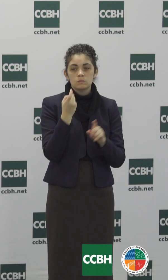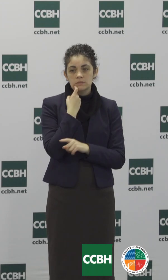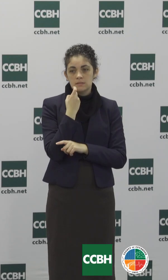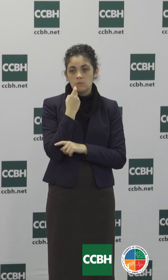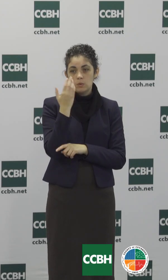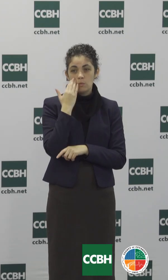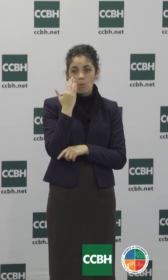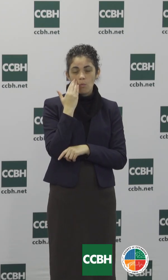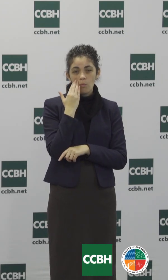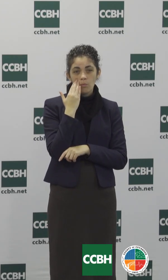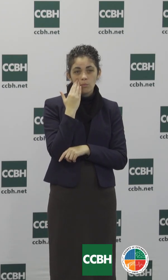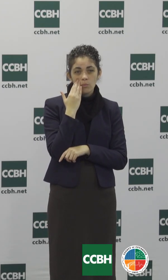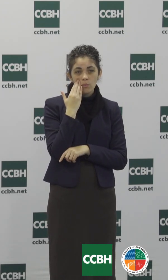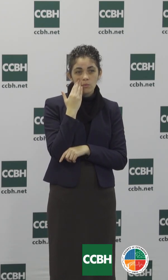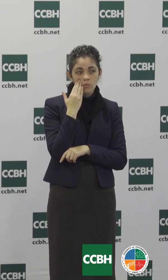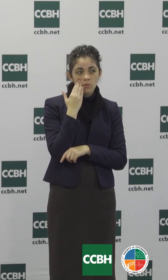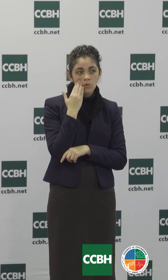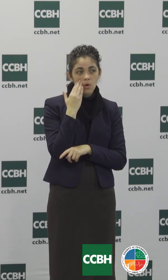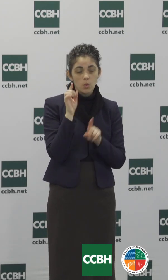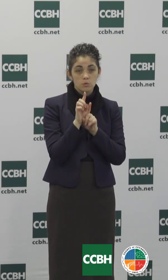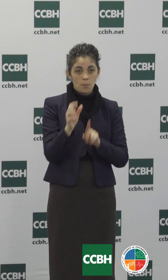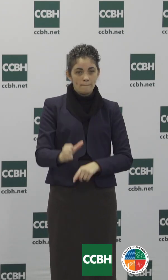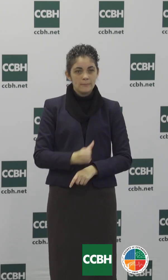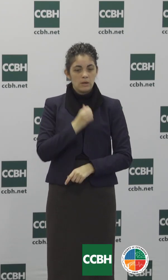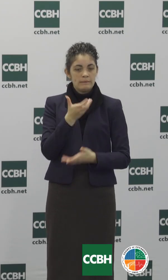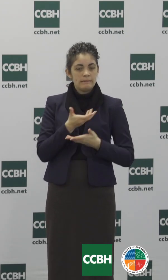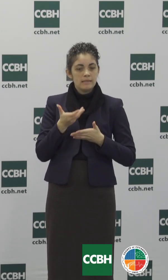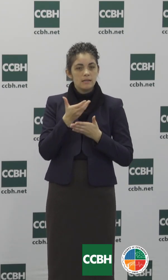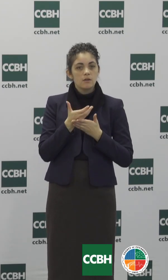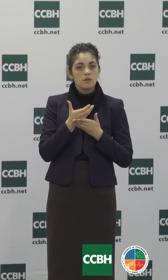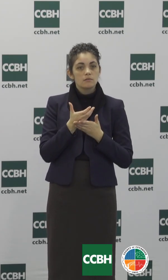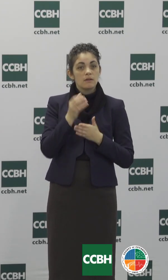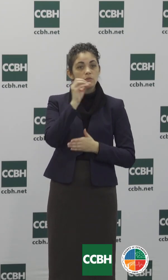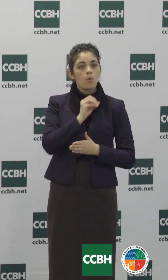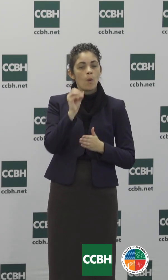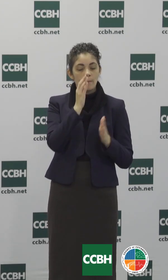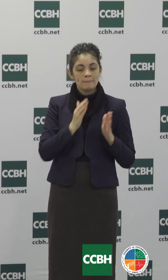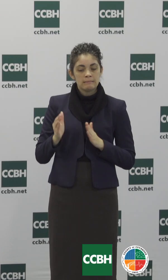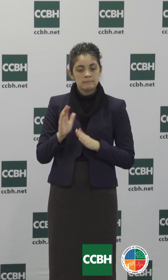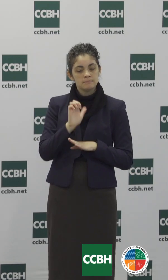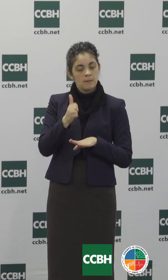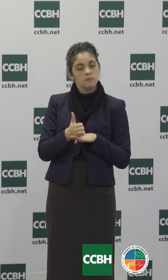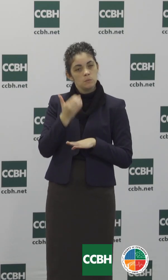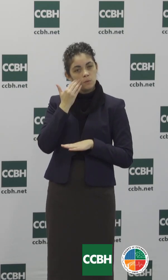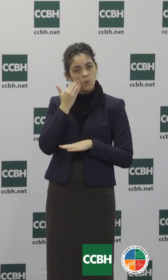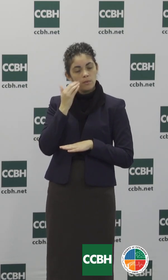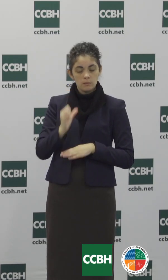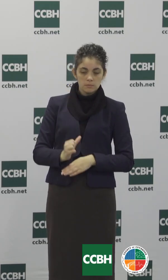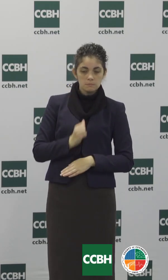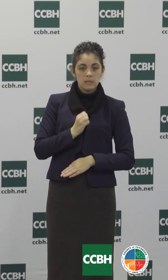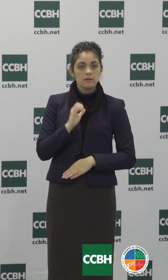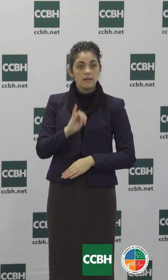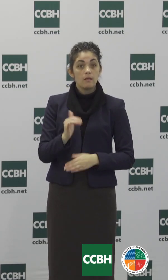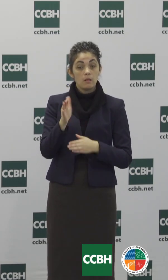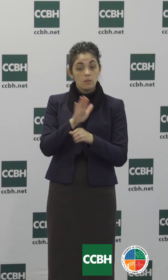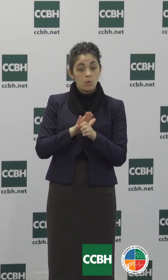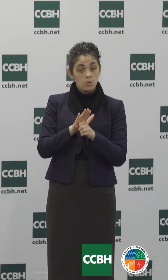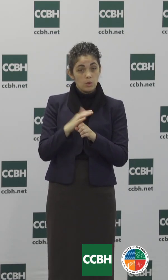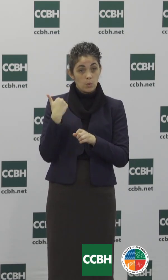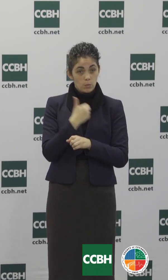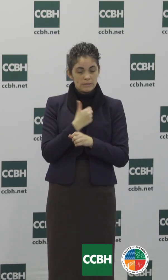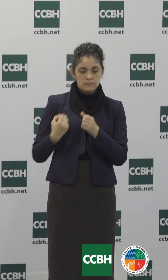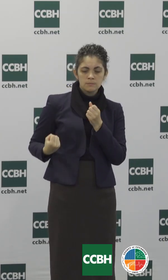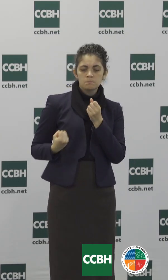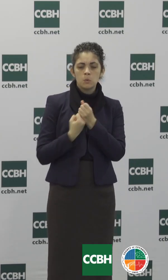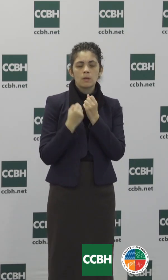recognize that, and I think we're all very proud to be part of the Ohio plan. And we've done our part here locally to